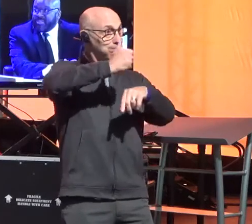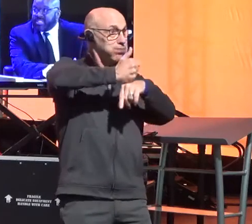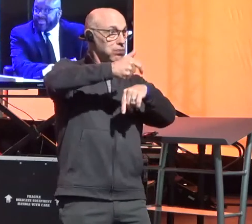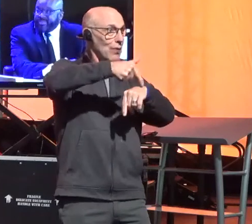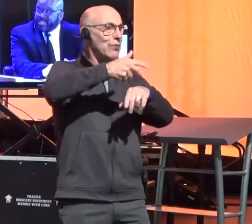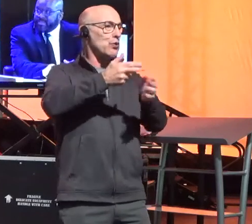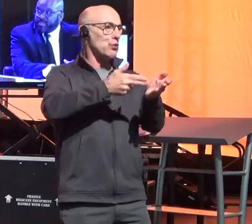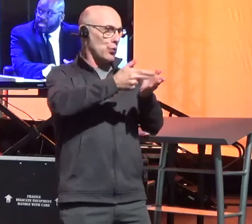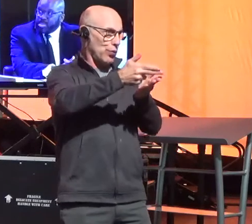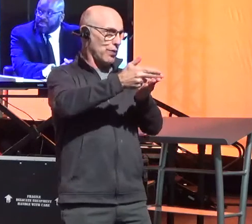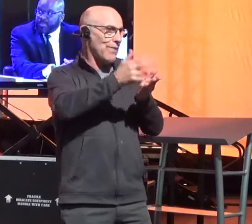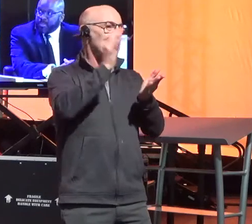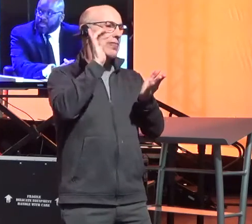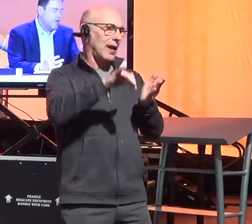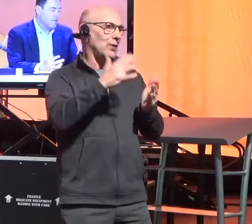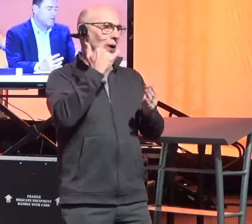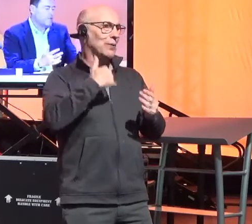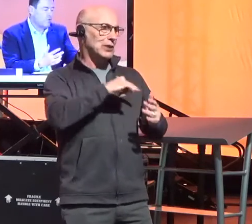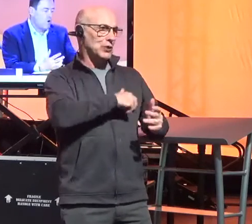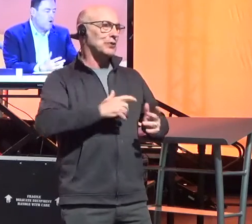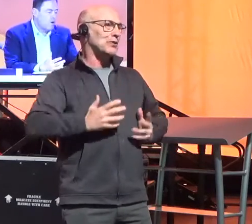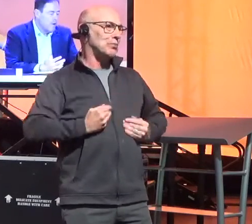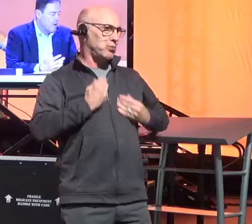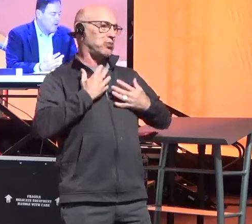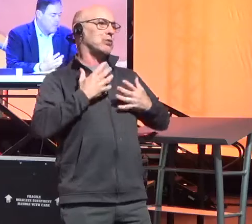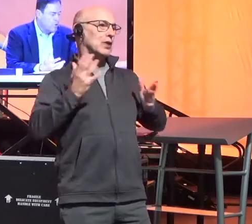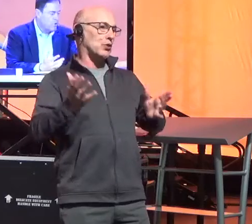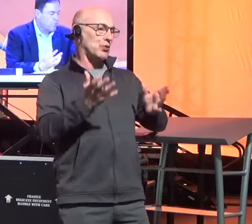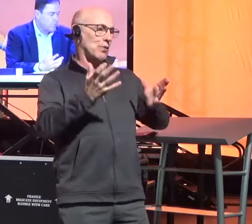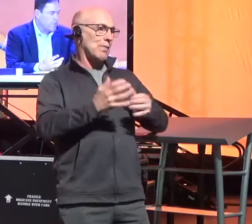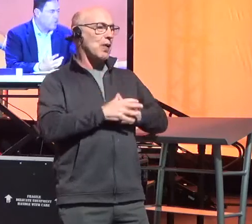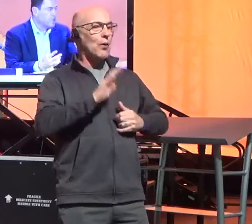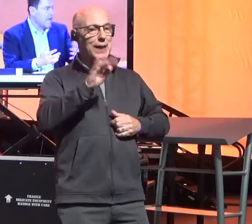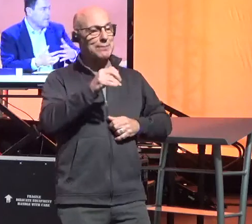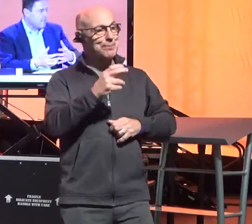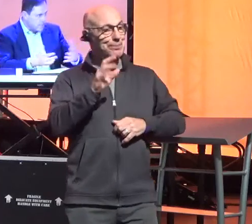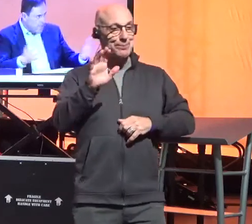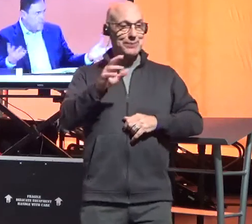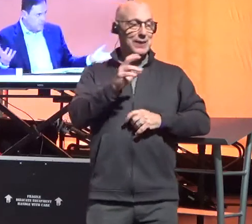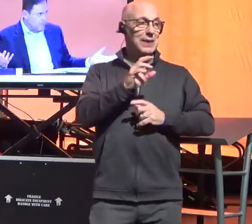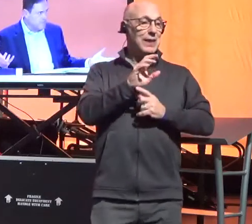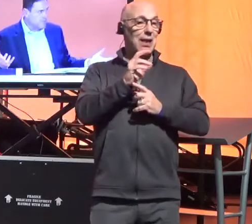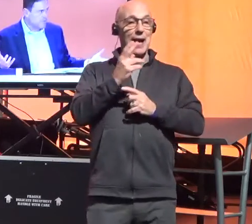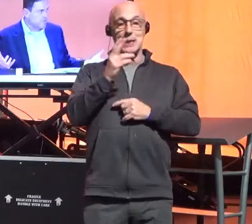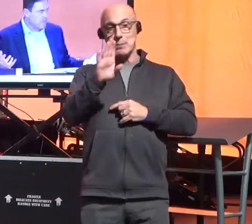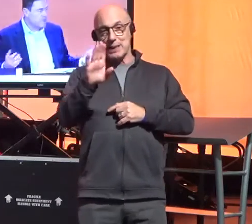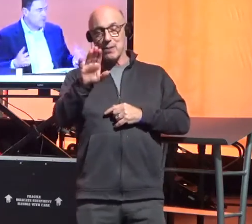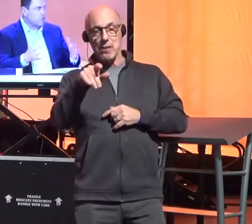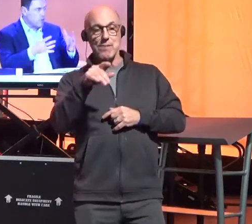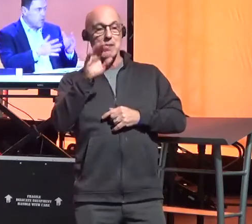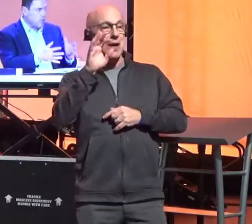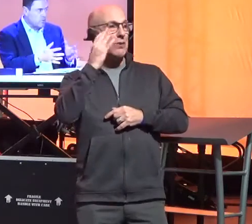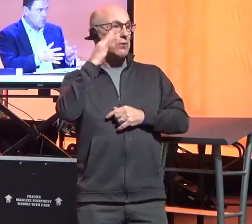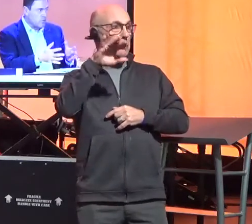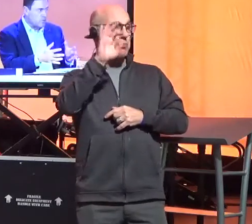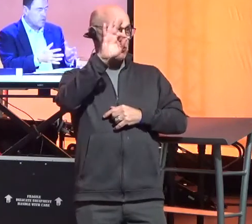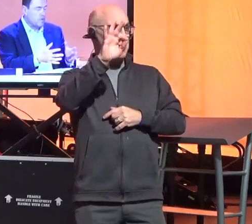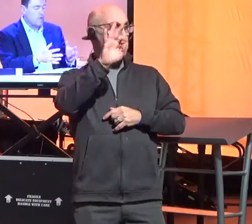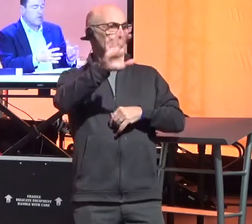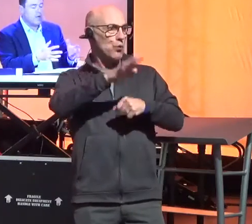in the midst of division. So HB, since you are a preacher who preaches at conferences, not just in your own local